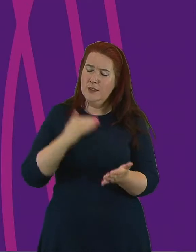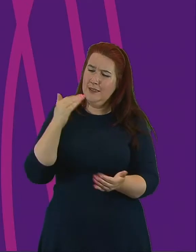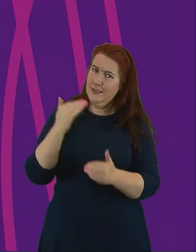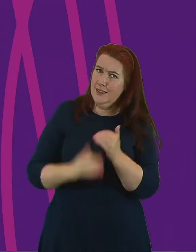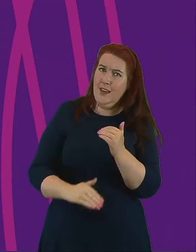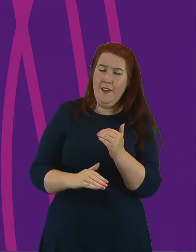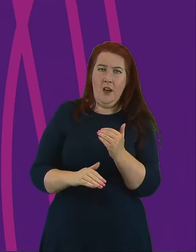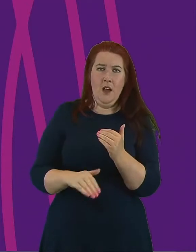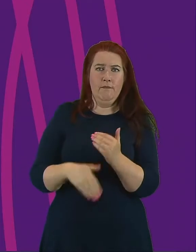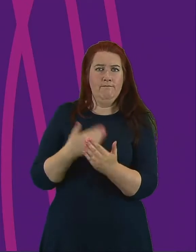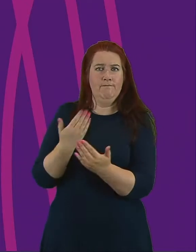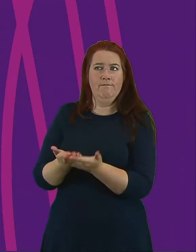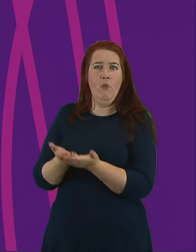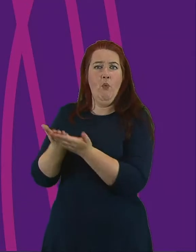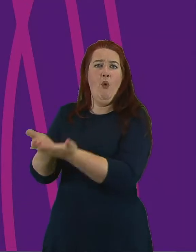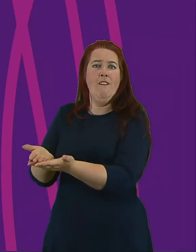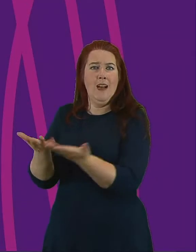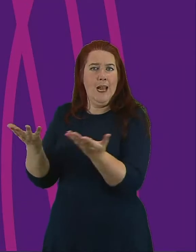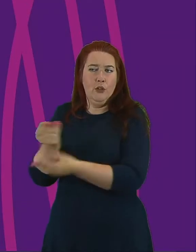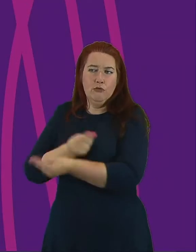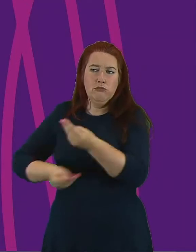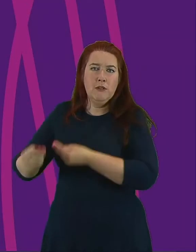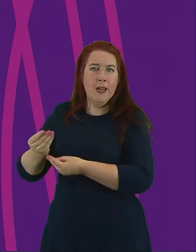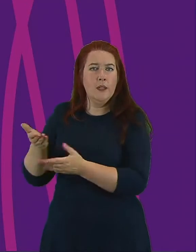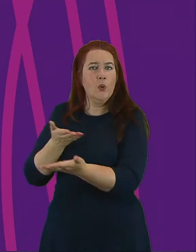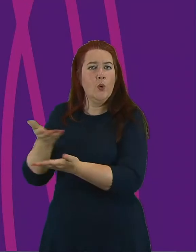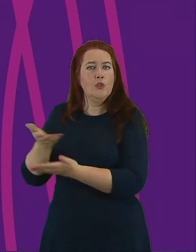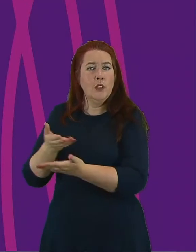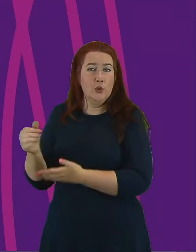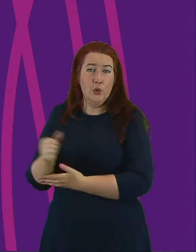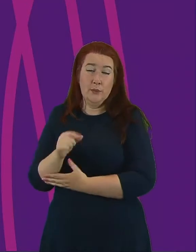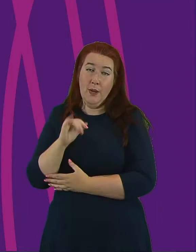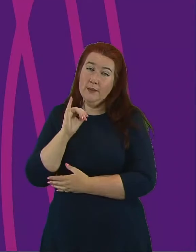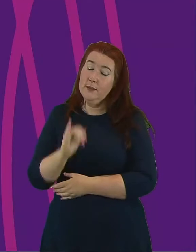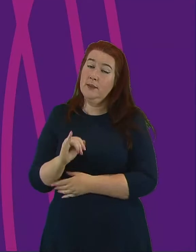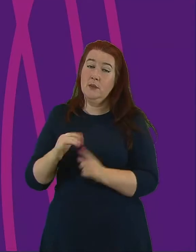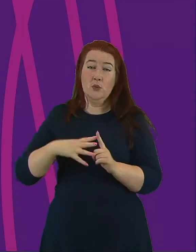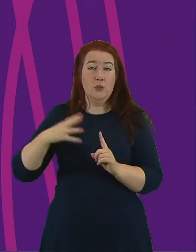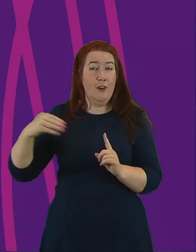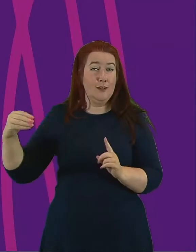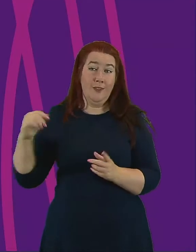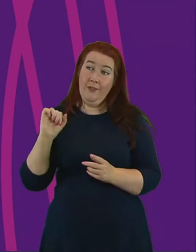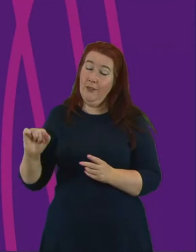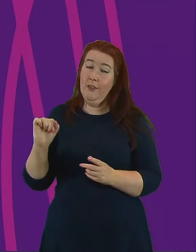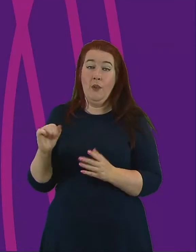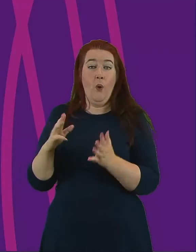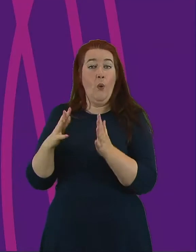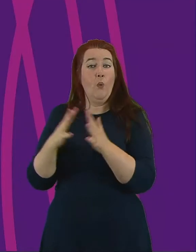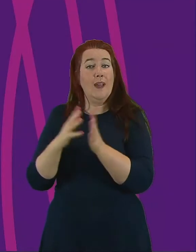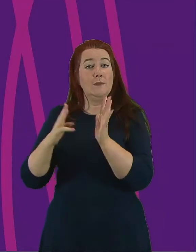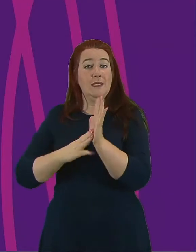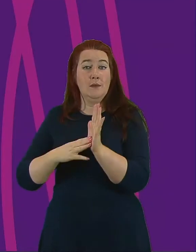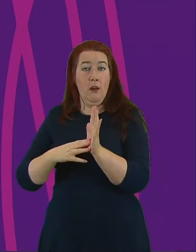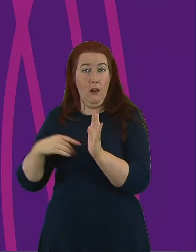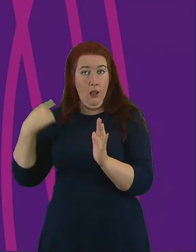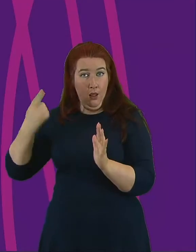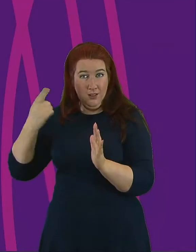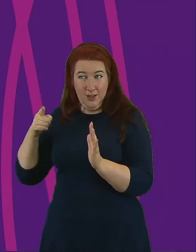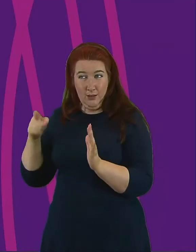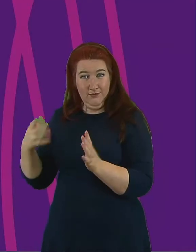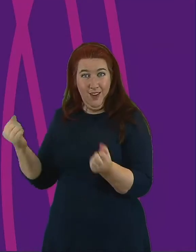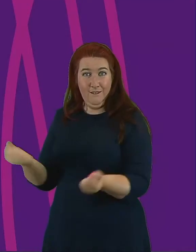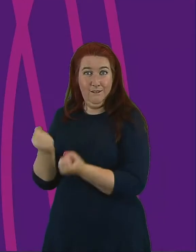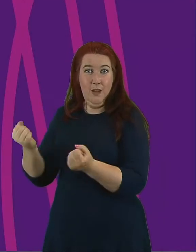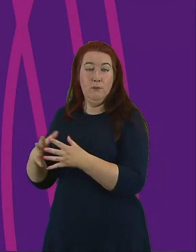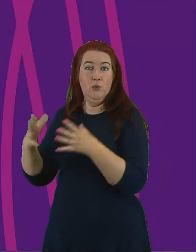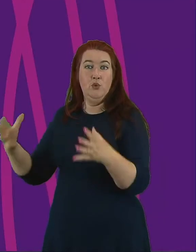of any trade negotiation. But the Tories, with their majority in Westminster, have ensured that there is